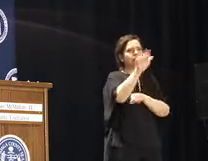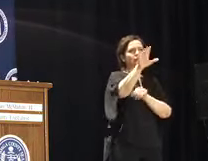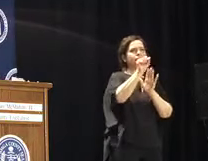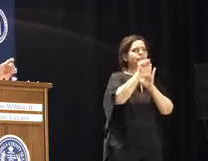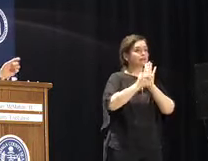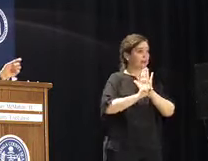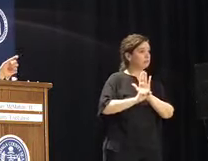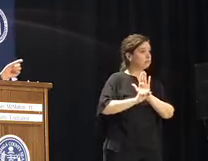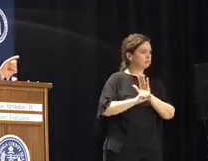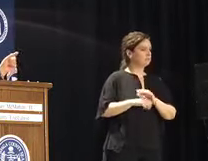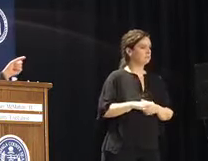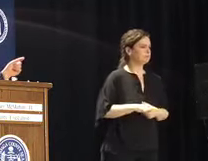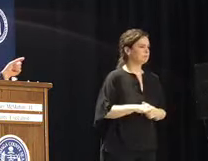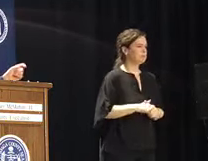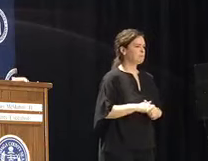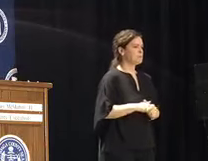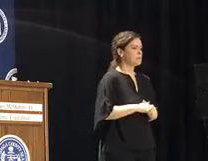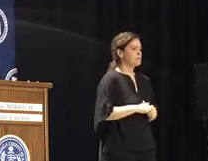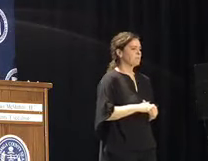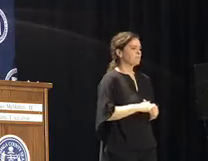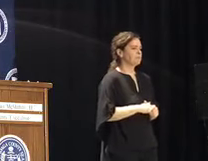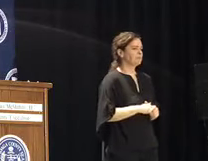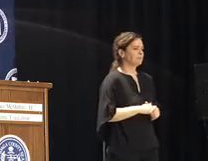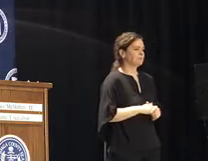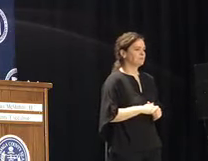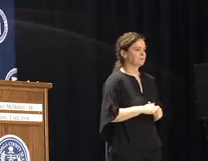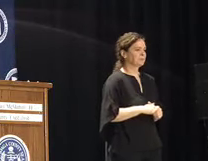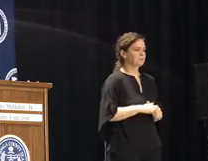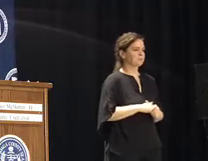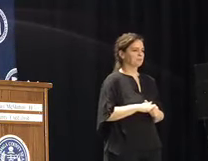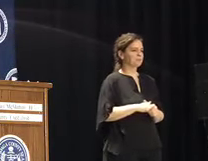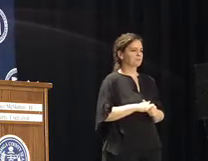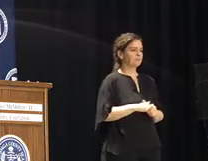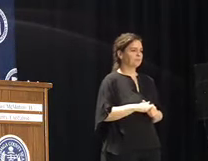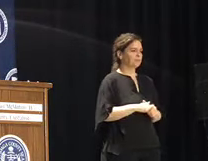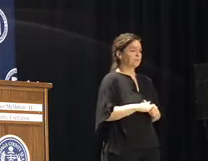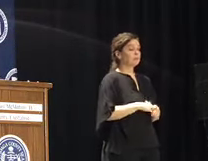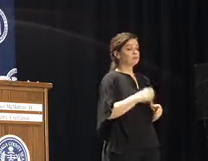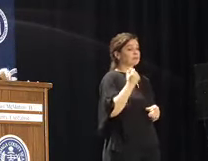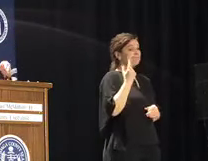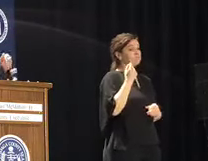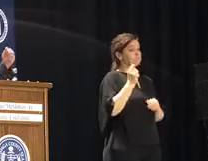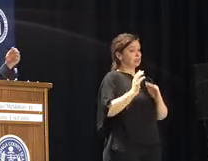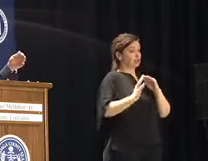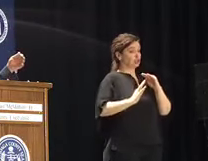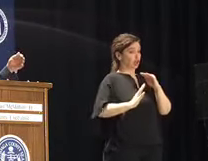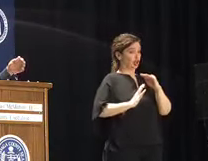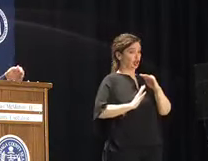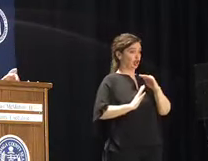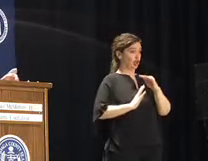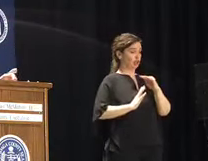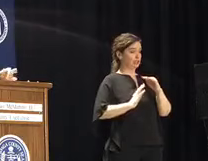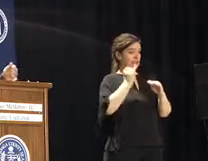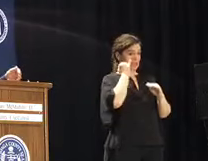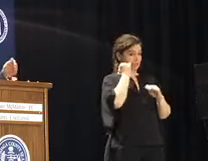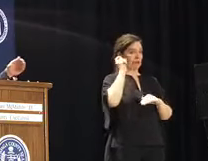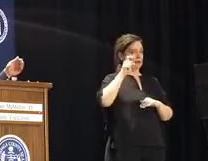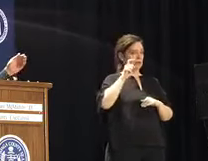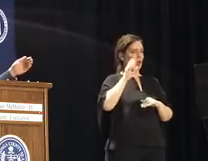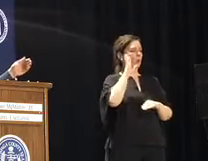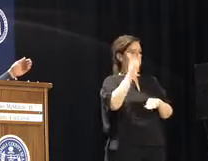We will have a surge site if necessary. We hope we don't ever have to have that surge site. We will also begin planning for